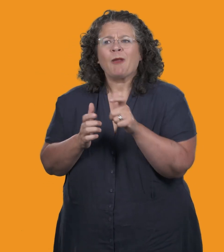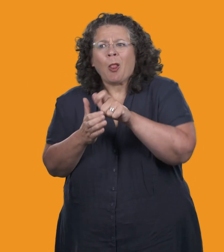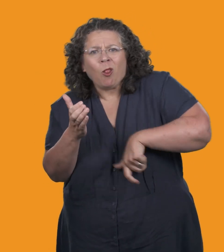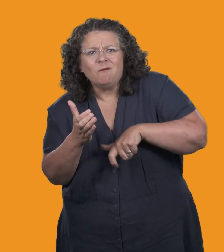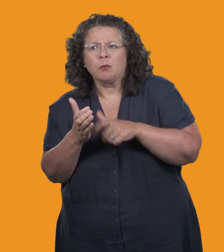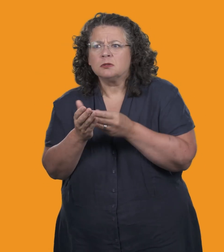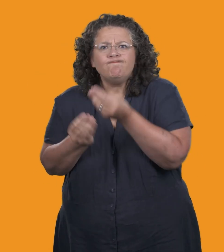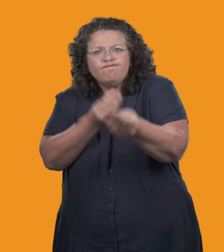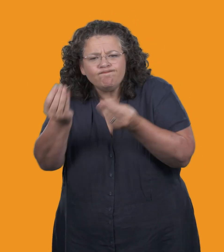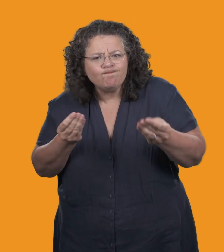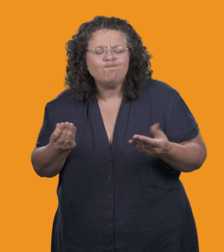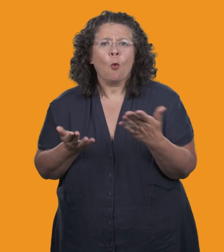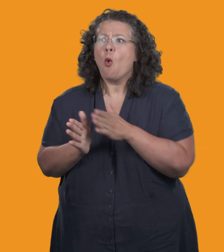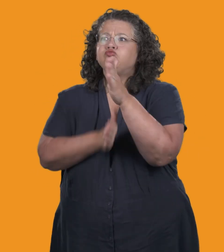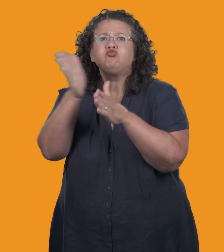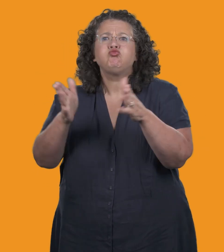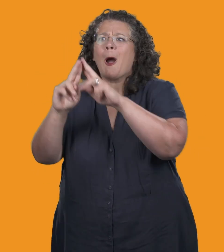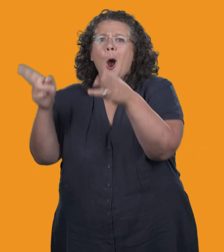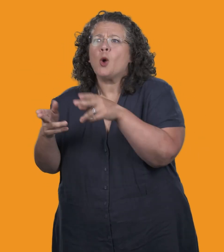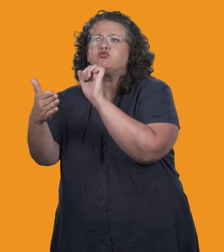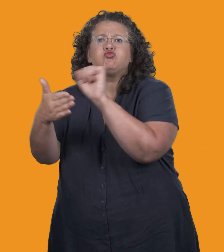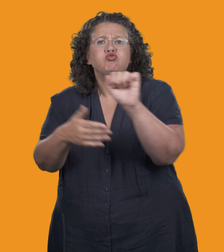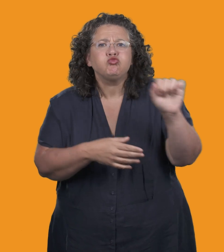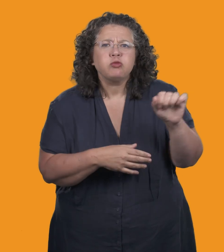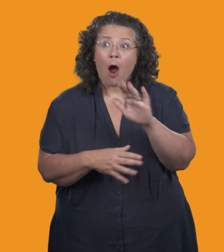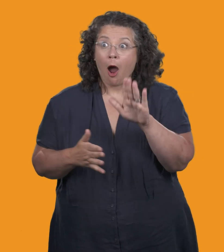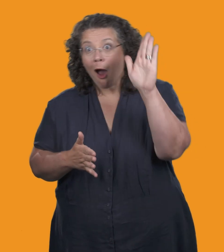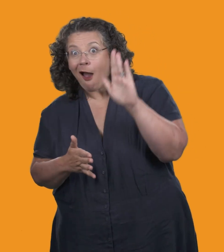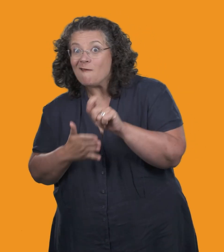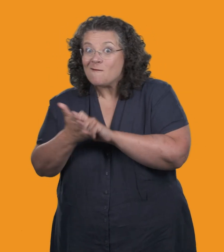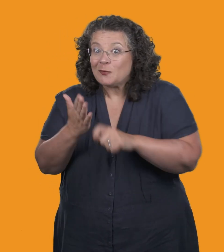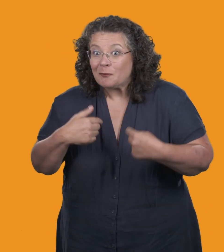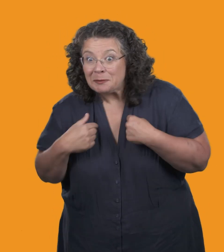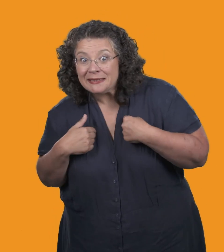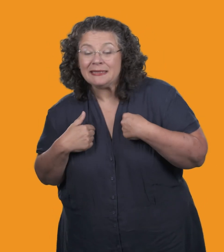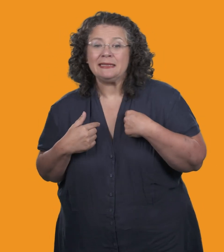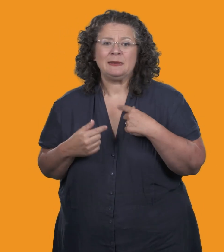way when leafleting and canvassing the houses in his ward.